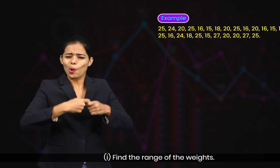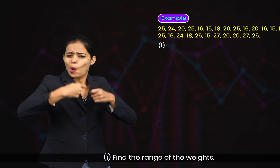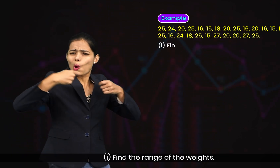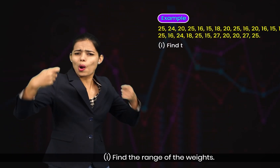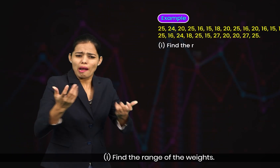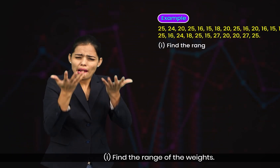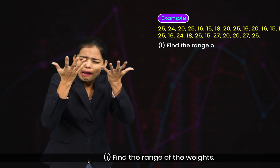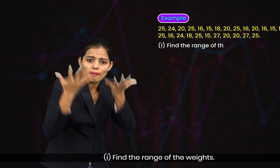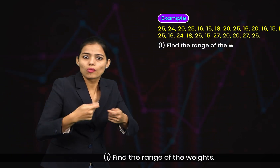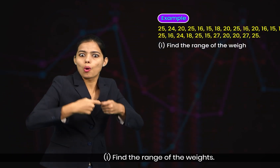Find the range of the weights.